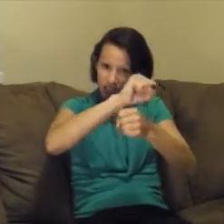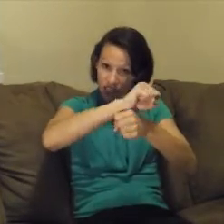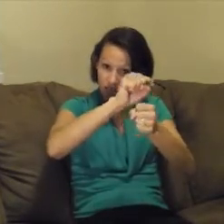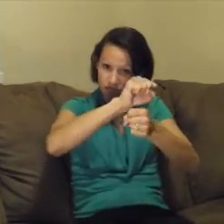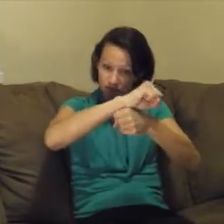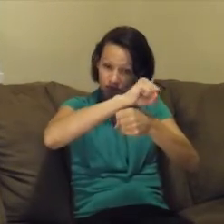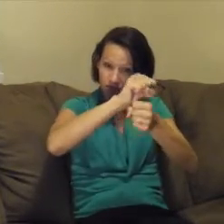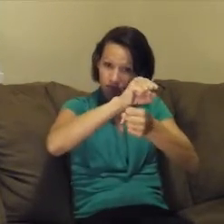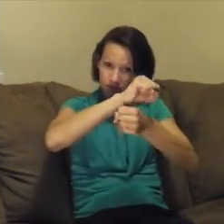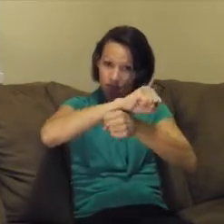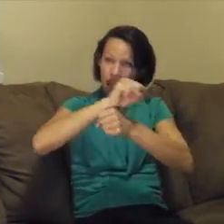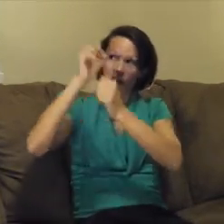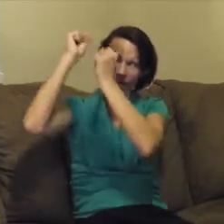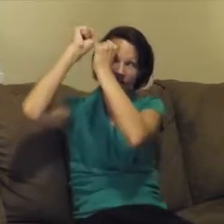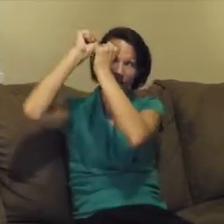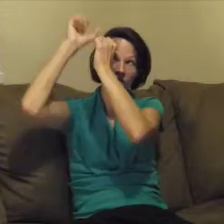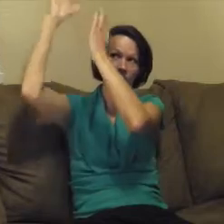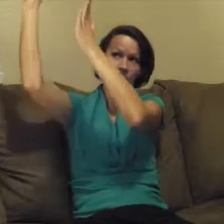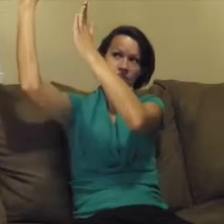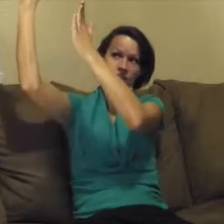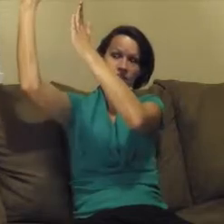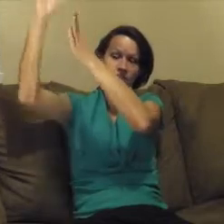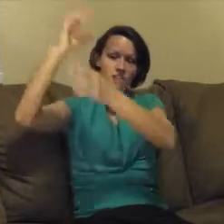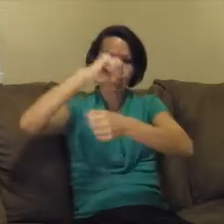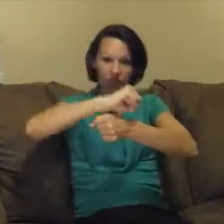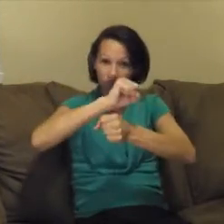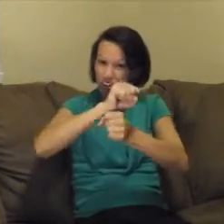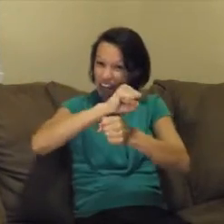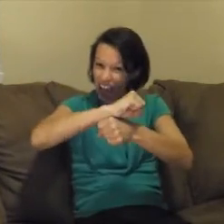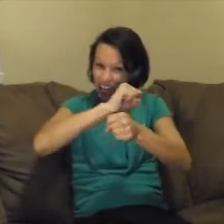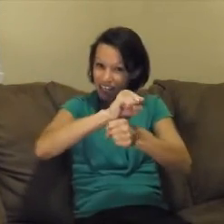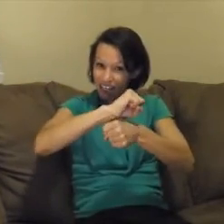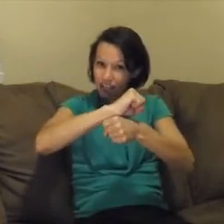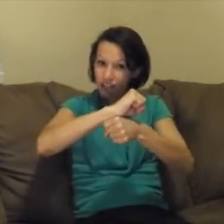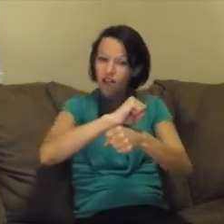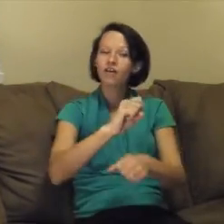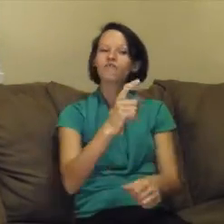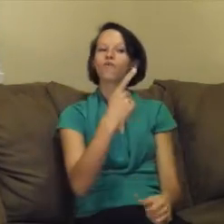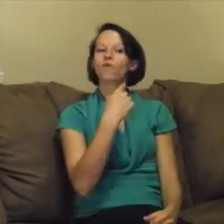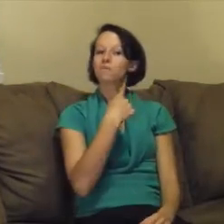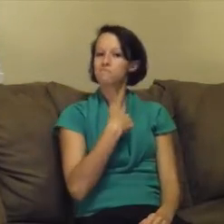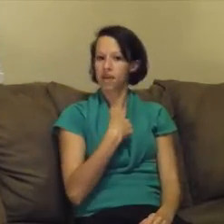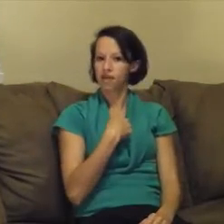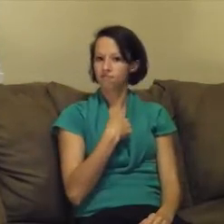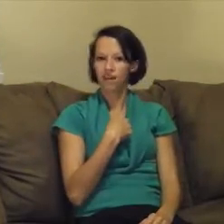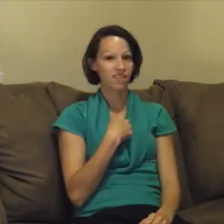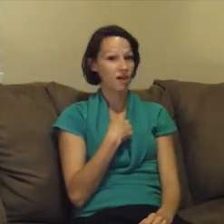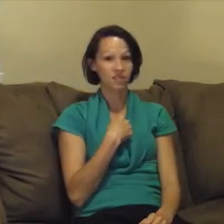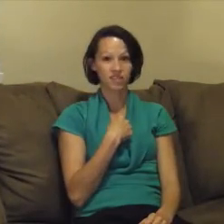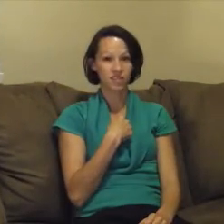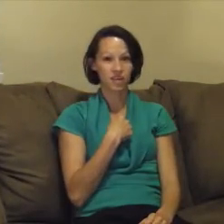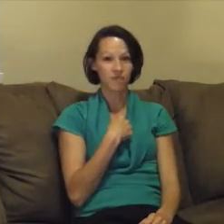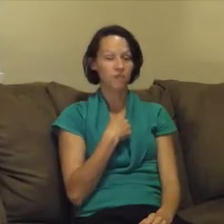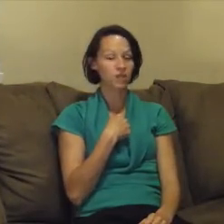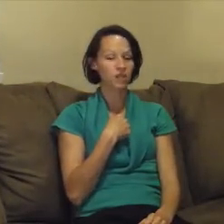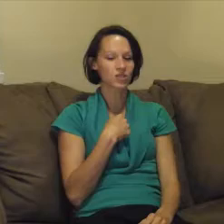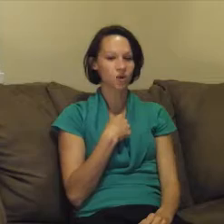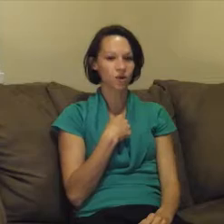Create. Heavenly Father created for me. And that one's easy. So let's do the whole